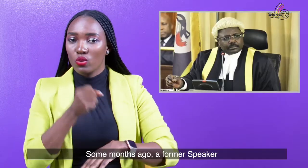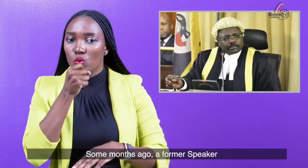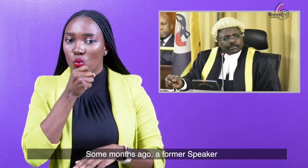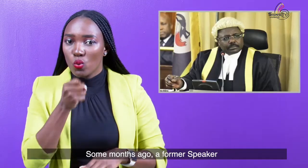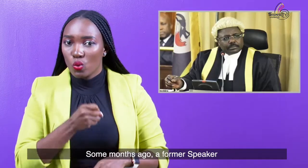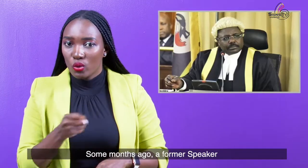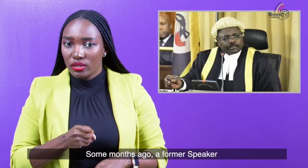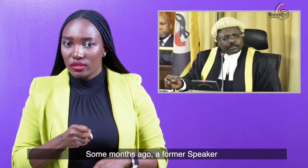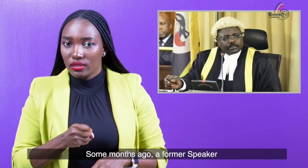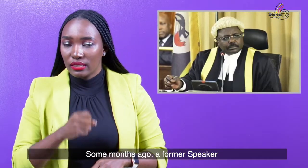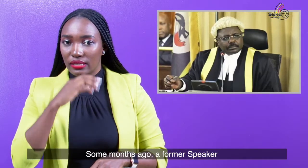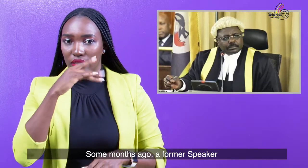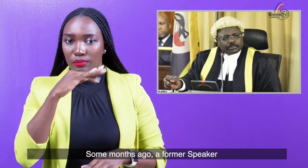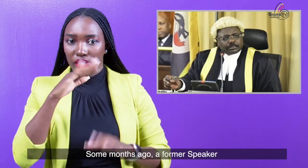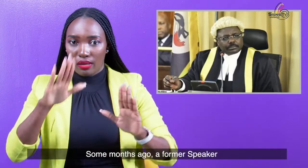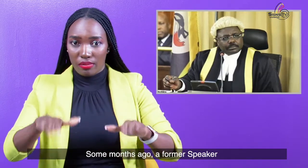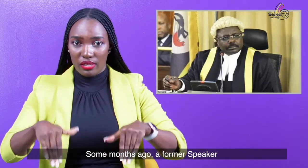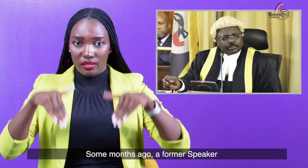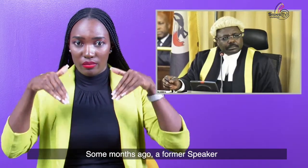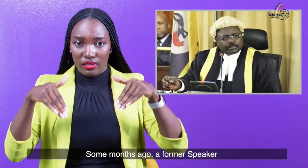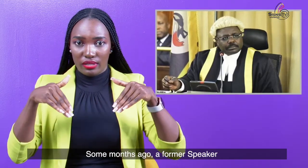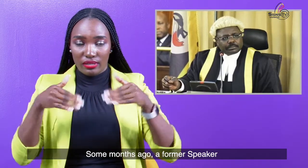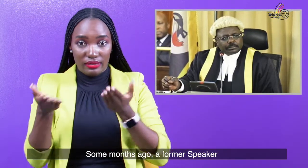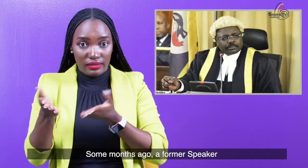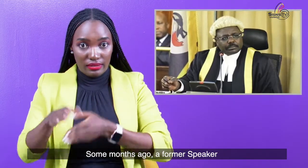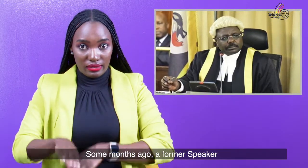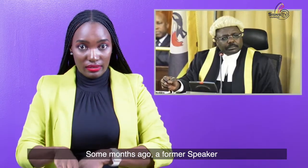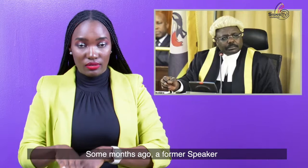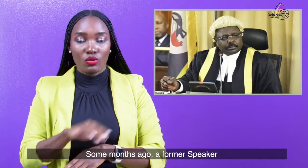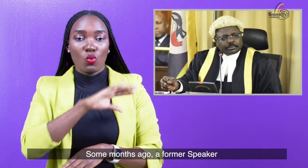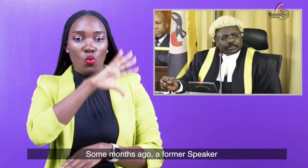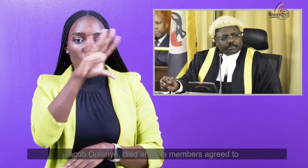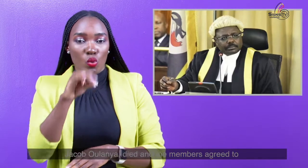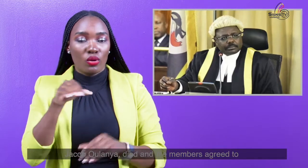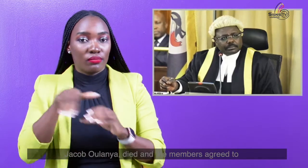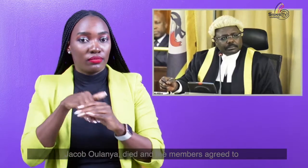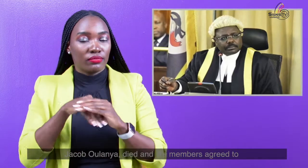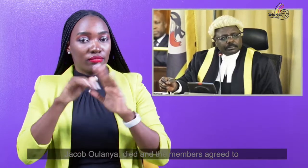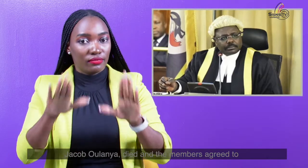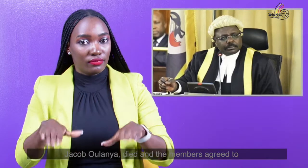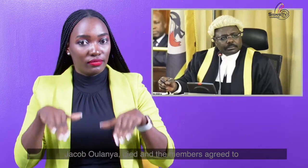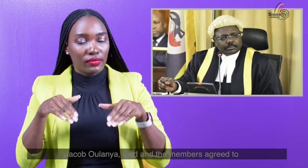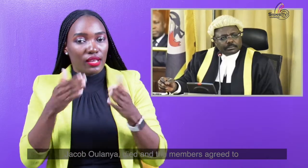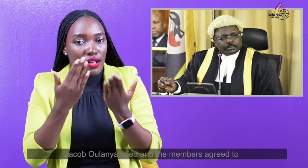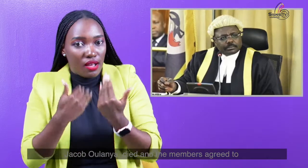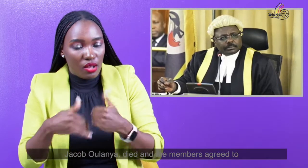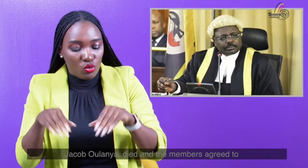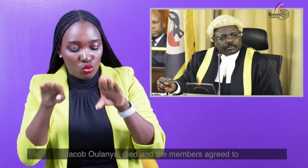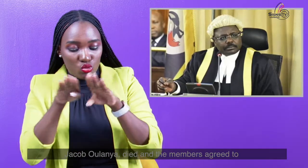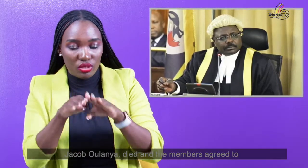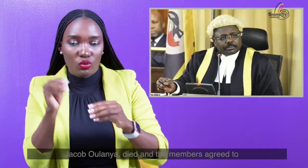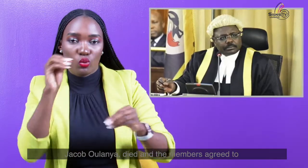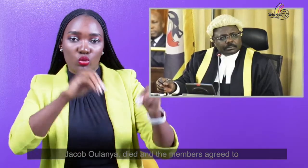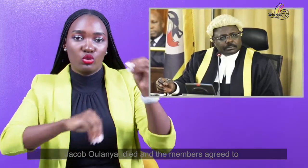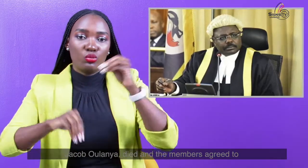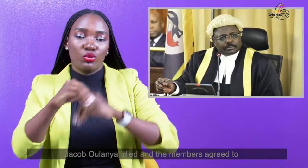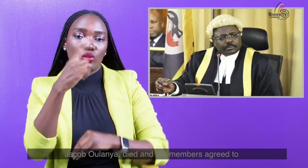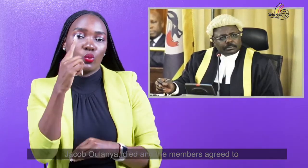Some months ago, the former Speaker, Jacob Olanya, dying, the members agreed